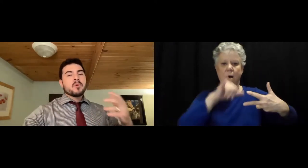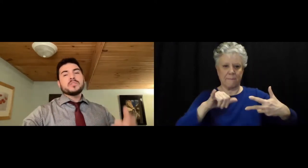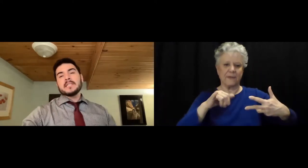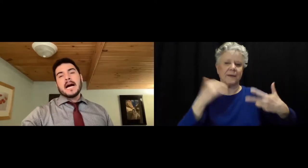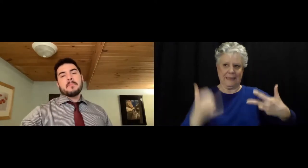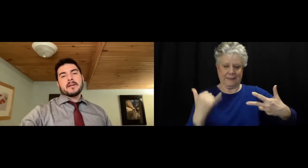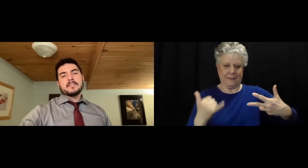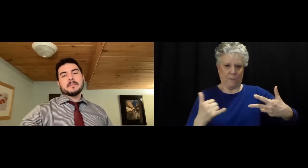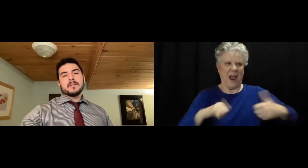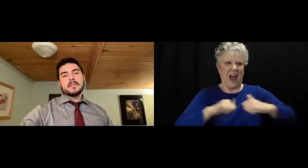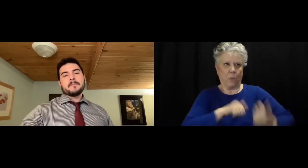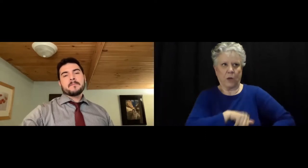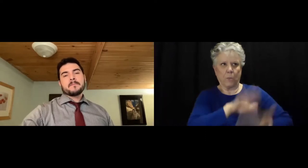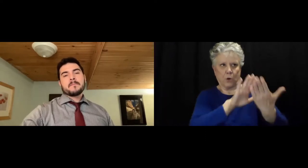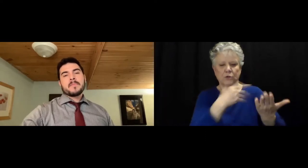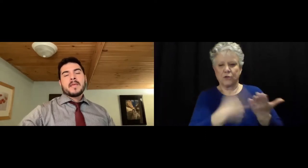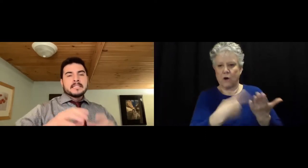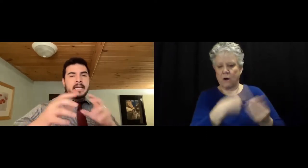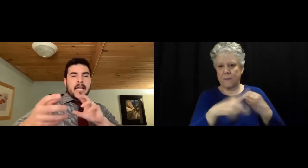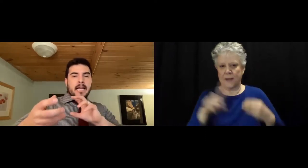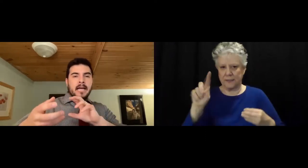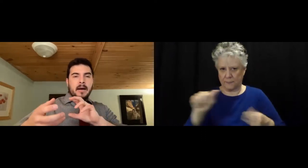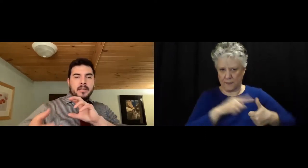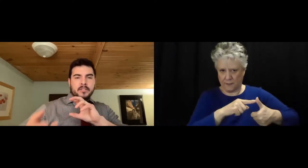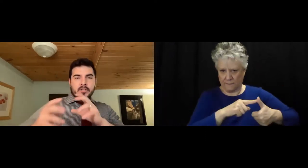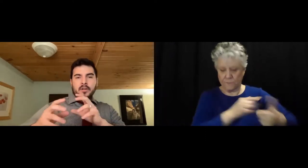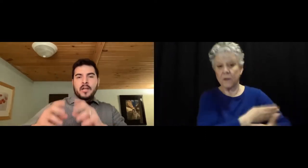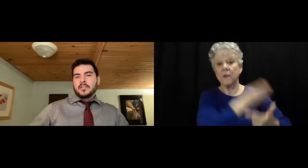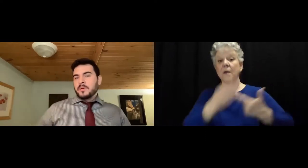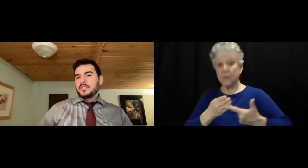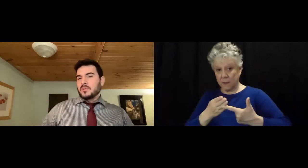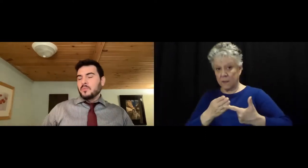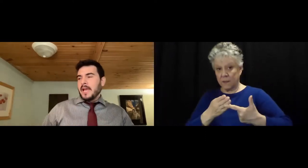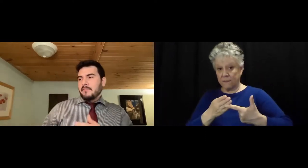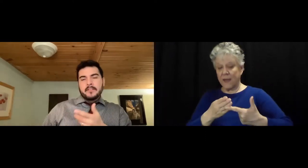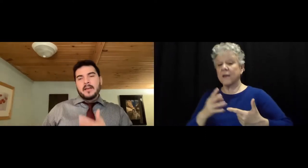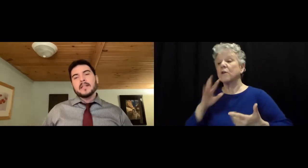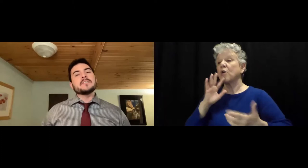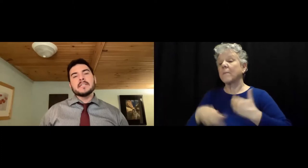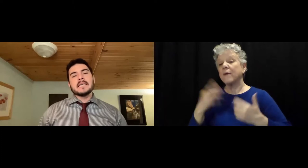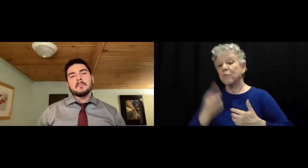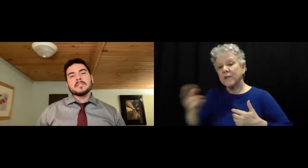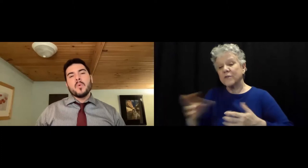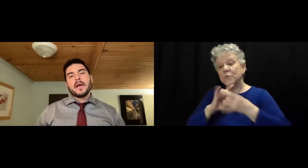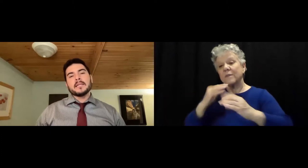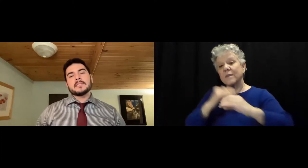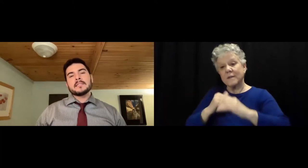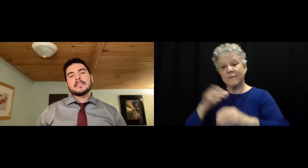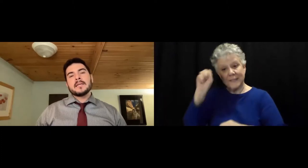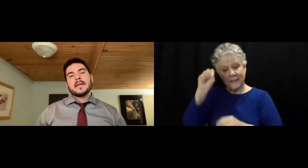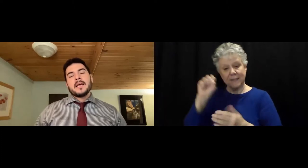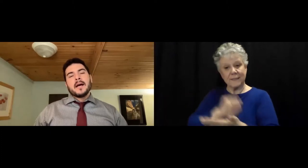of approaching the topic of disability. Second, I'm going to turn to the resource we have in the theology of St. Thomas